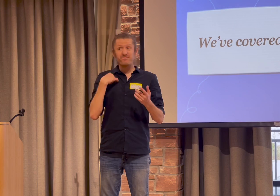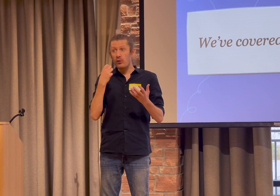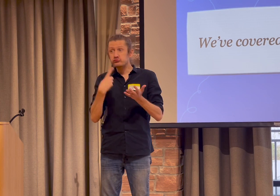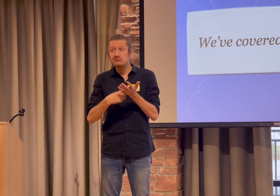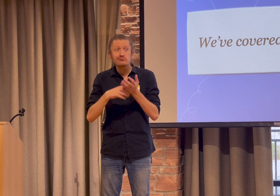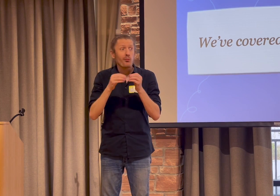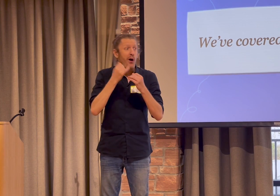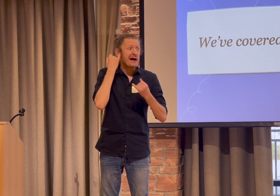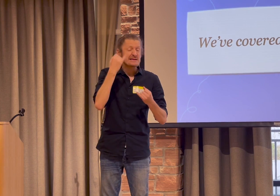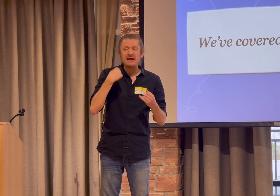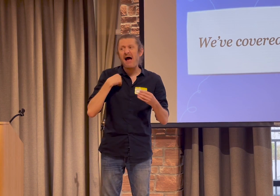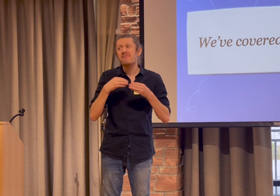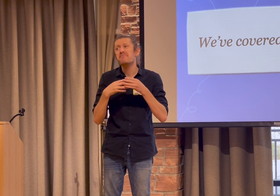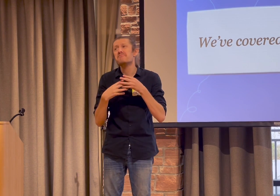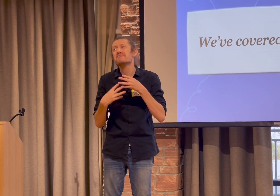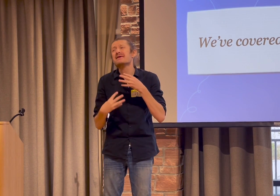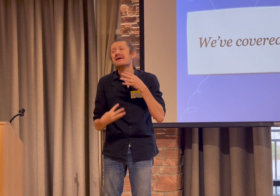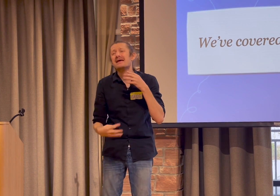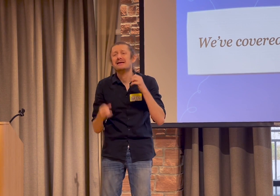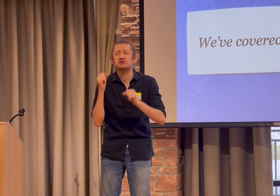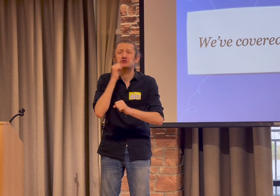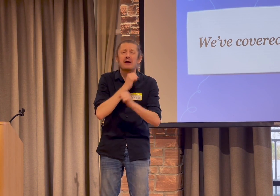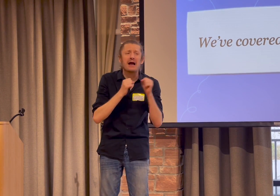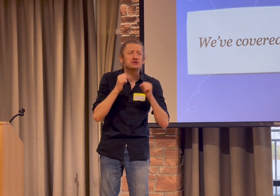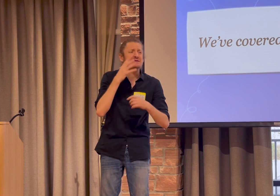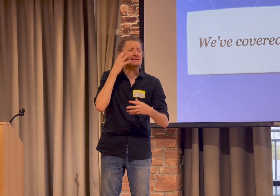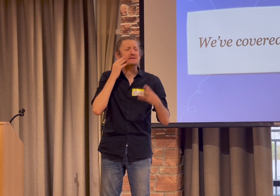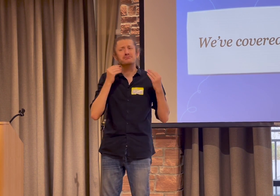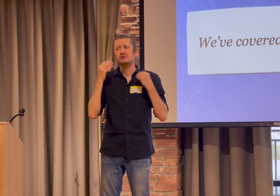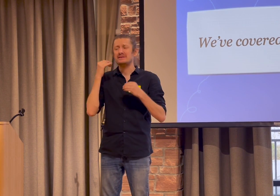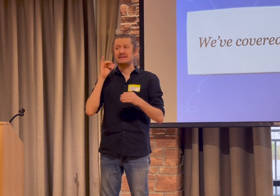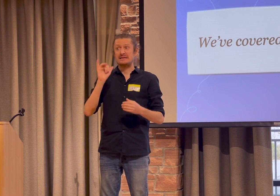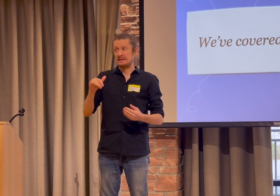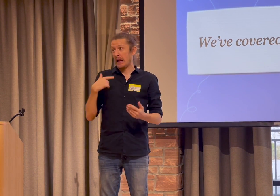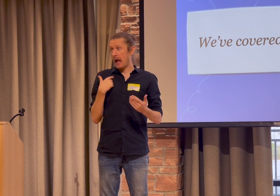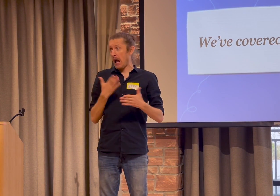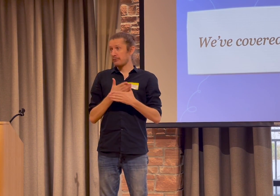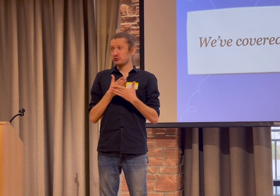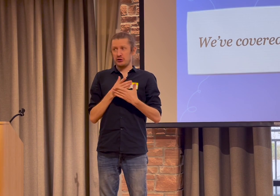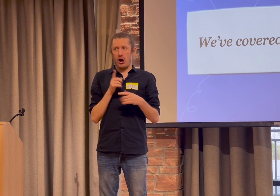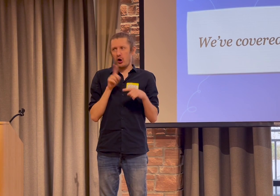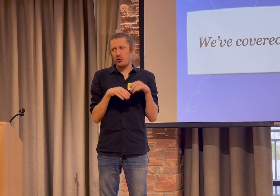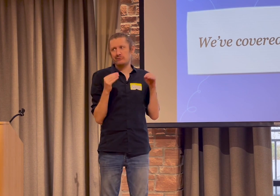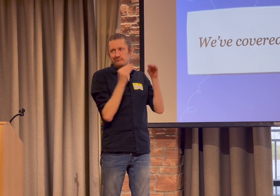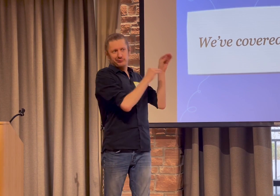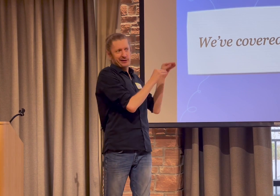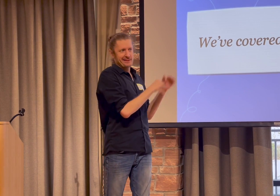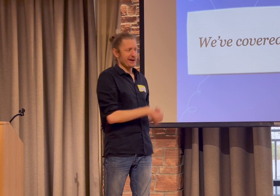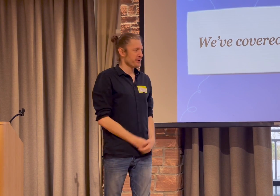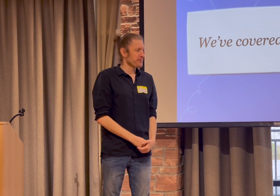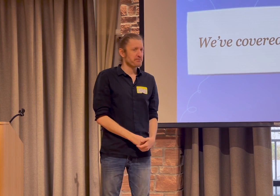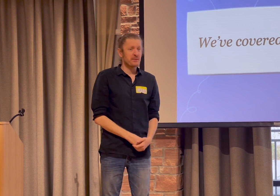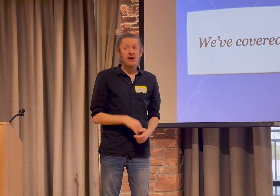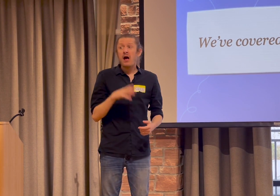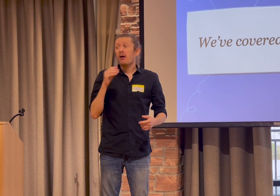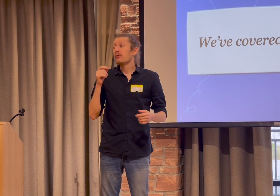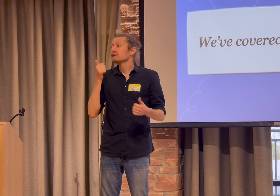I really appreciate you all sitting with me here today, and I would love to discuss more ideas. I have so many strategies